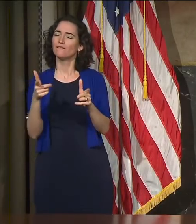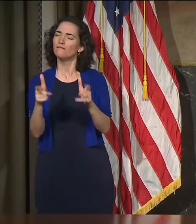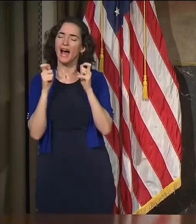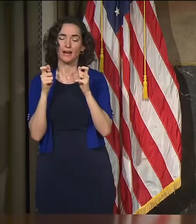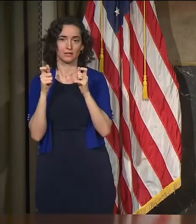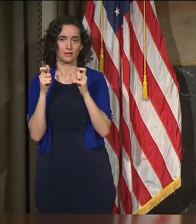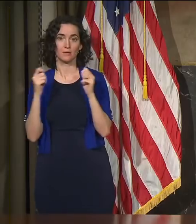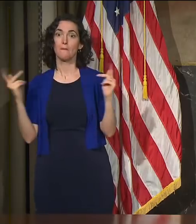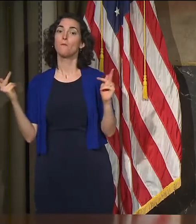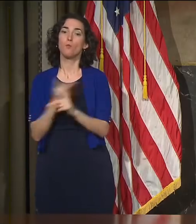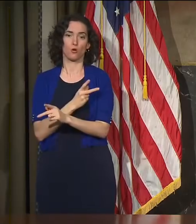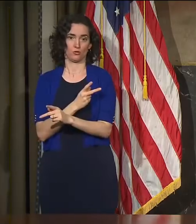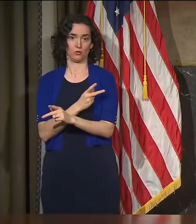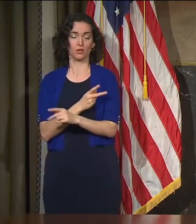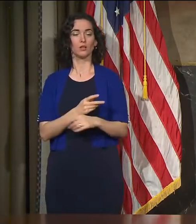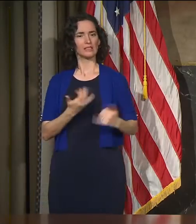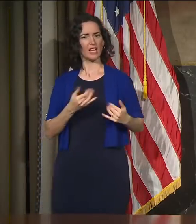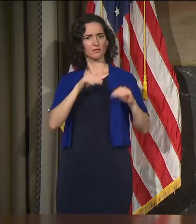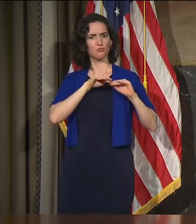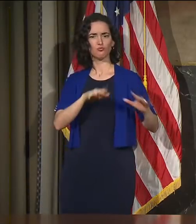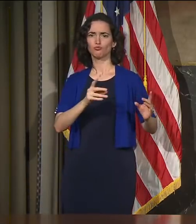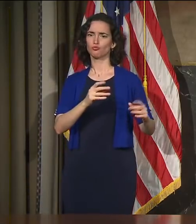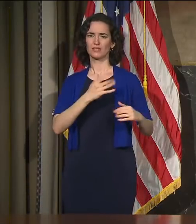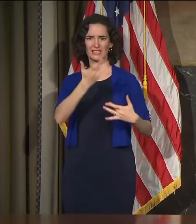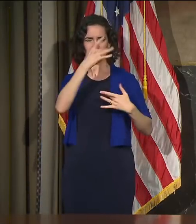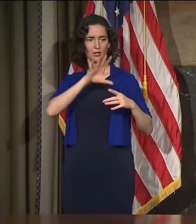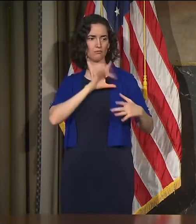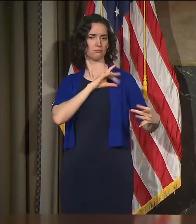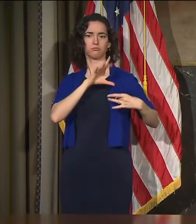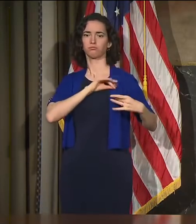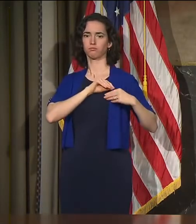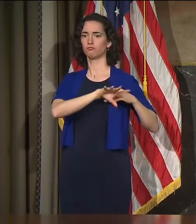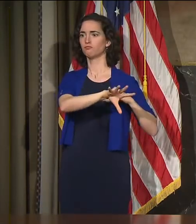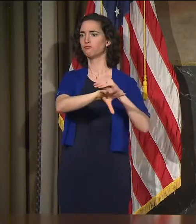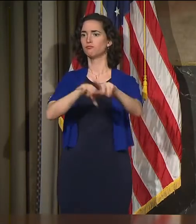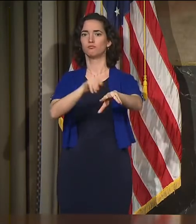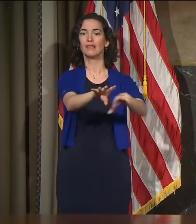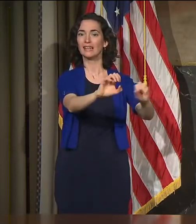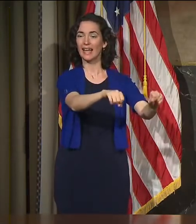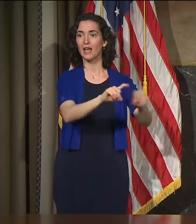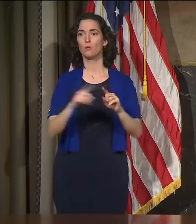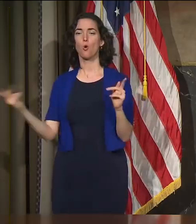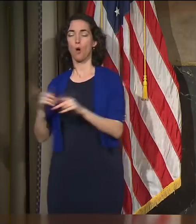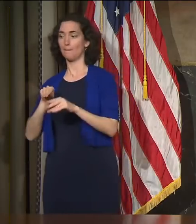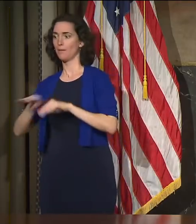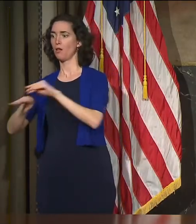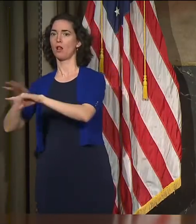answer on either of those, and we'll be watching this very closely. Regardless,